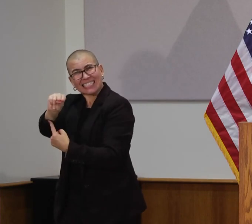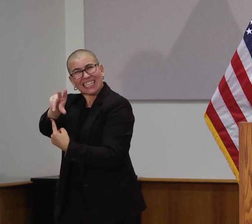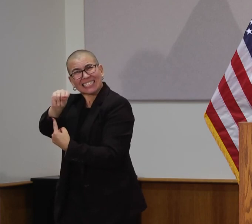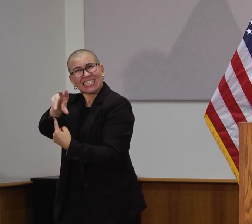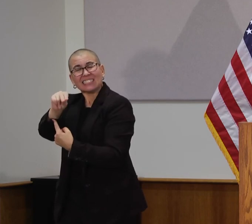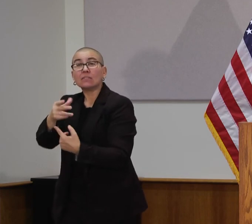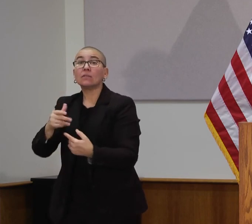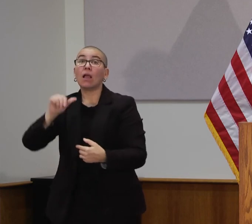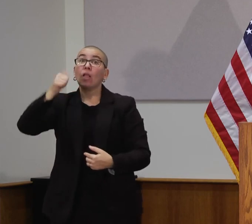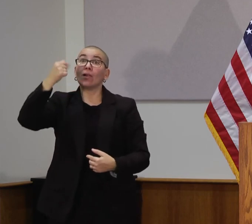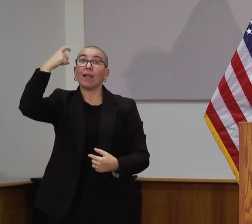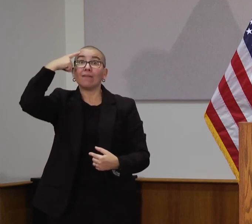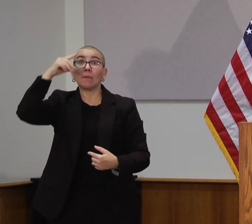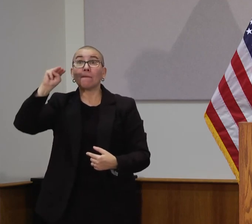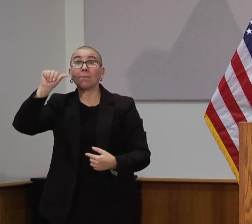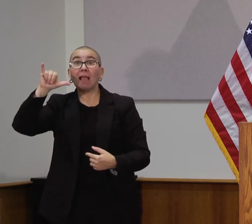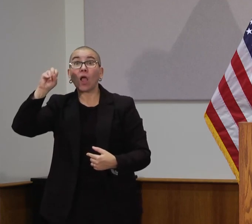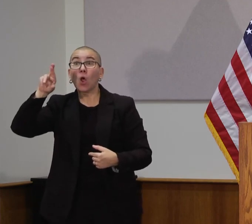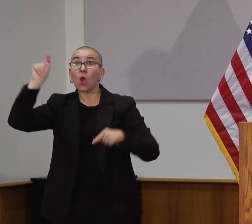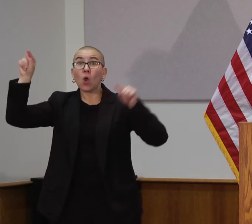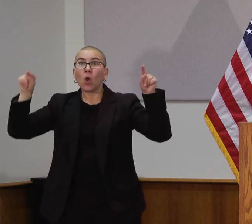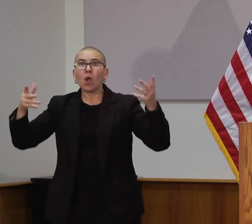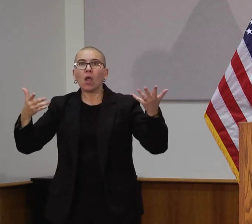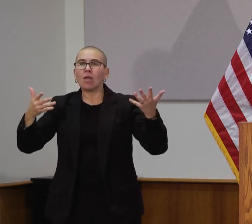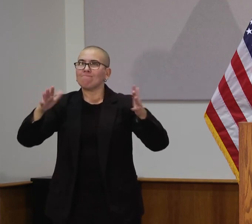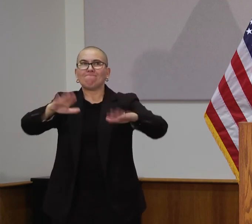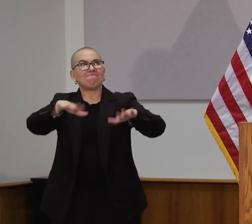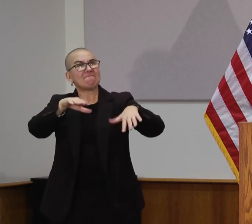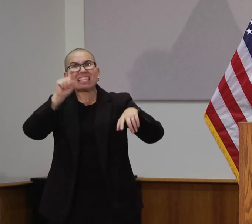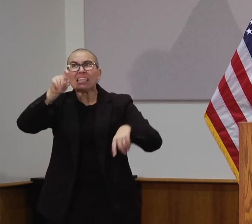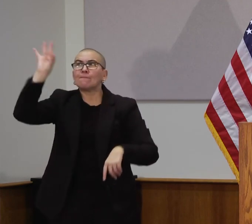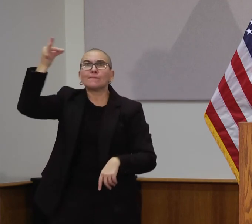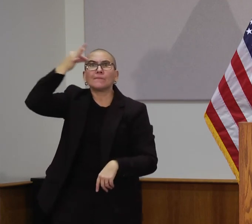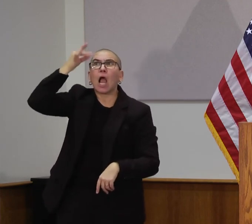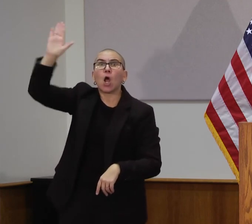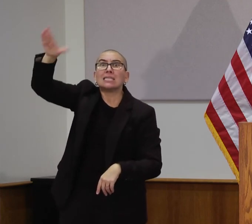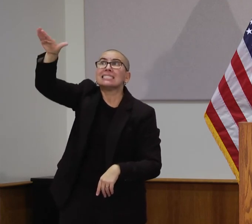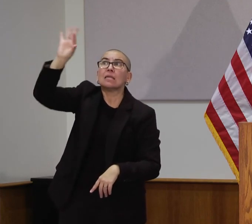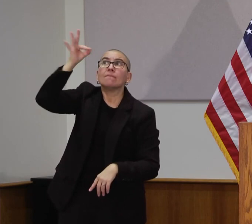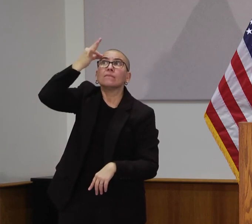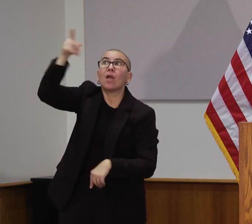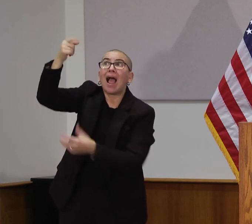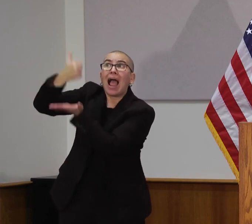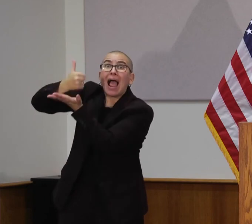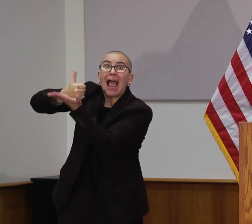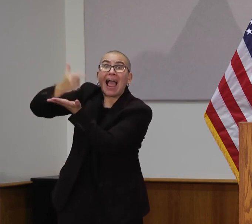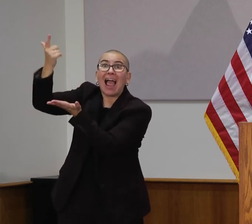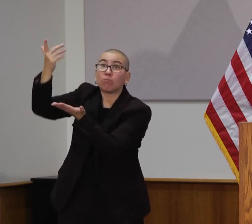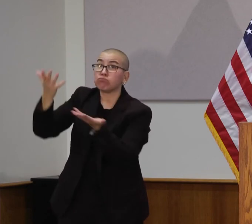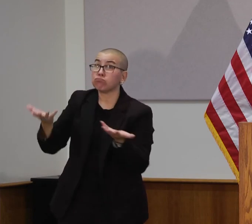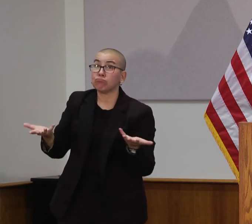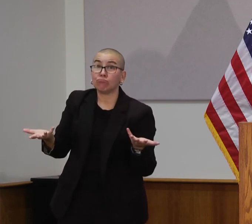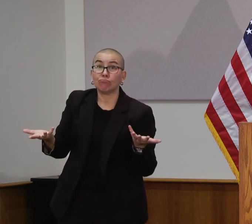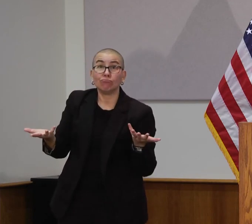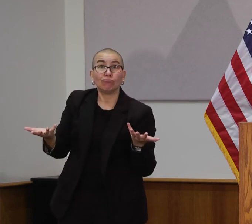we just need some federal coordination to help. We need some help around this that is not there. We are no longer getting